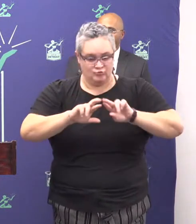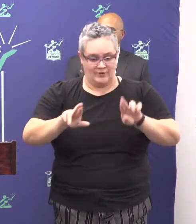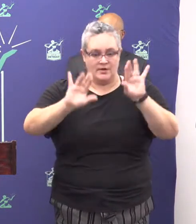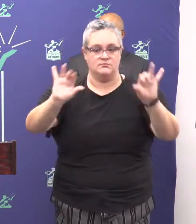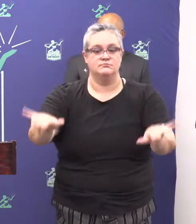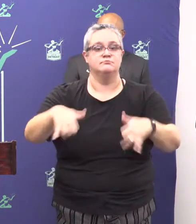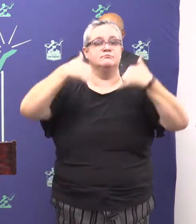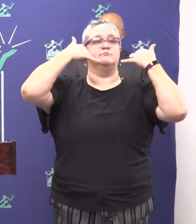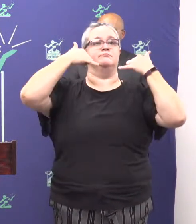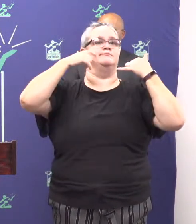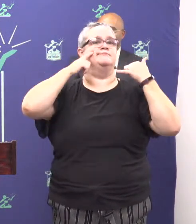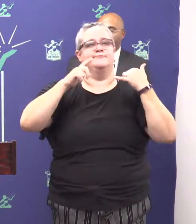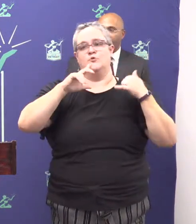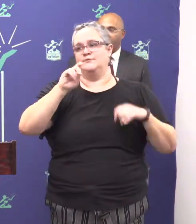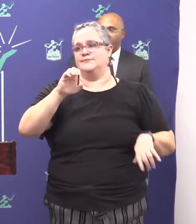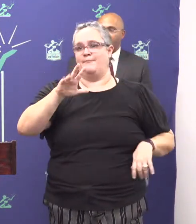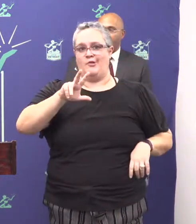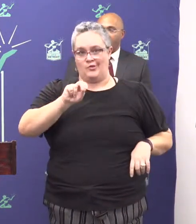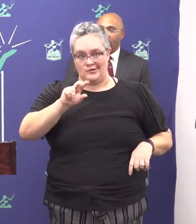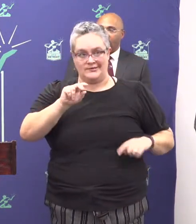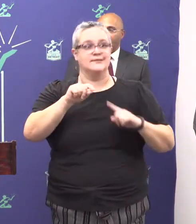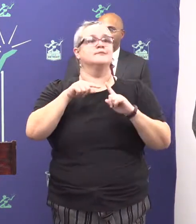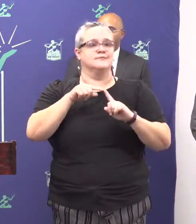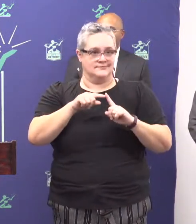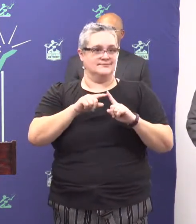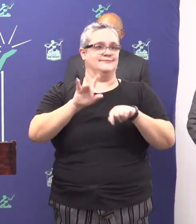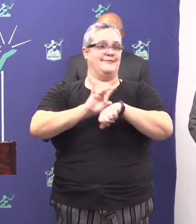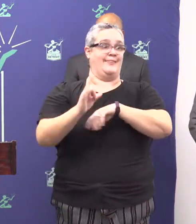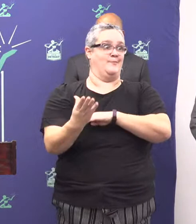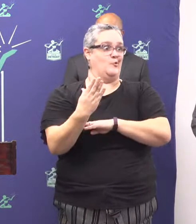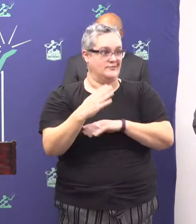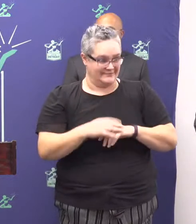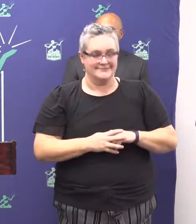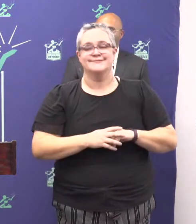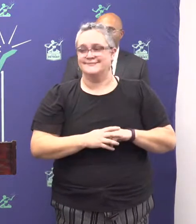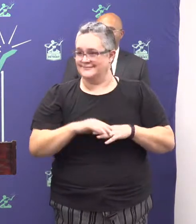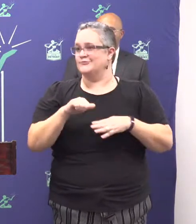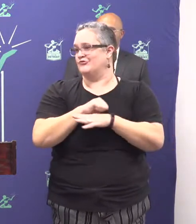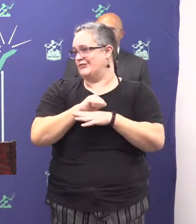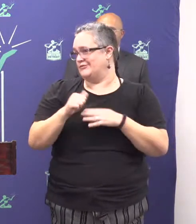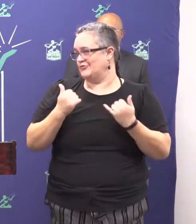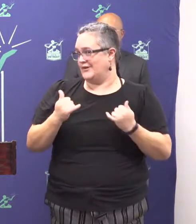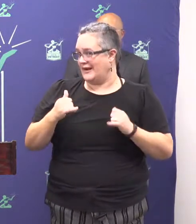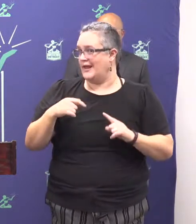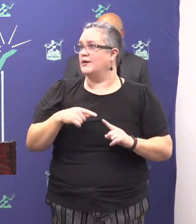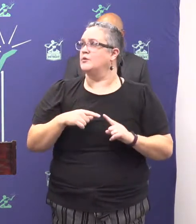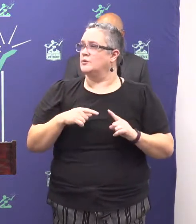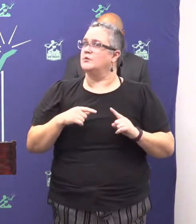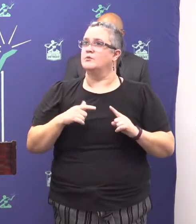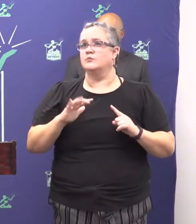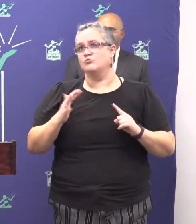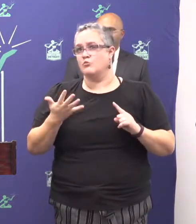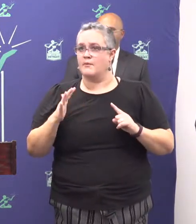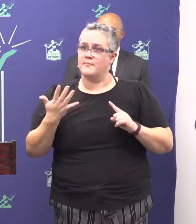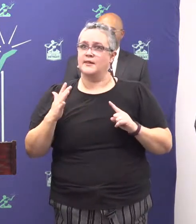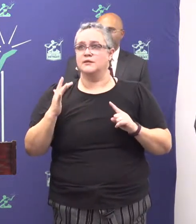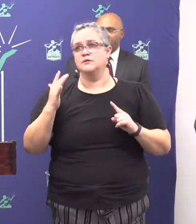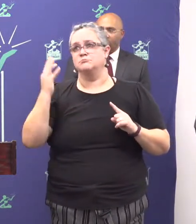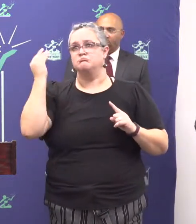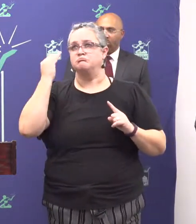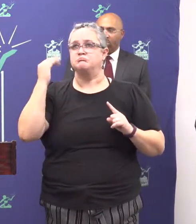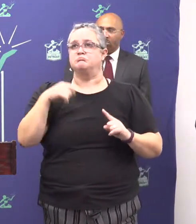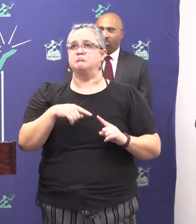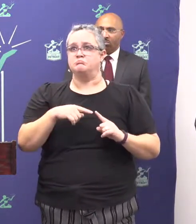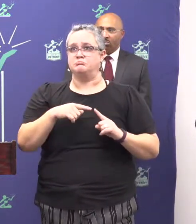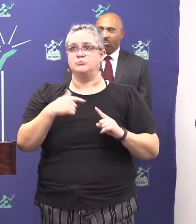the 30th of December at 8 o'clock in the morning. So they're in training right now. They probably are looking at,